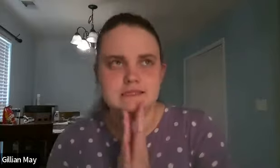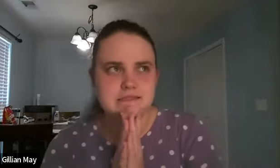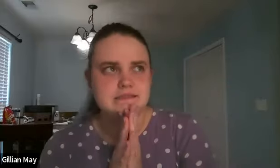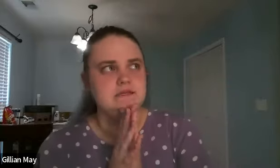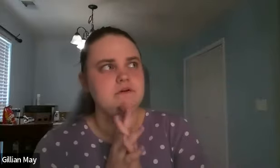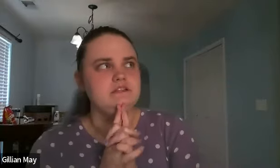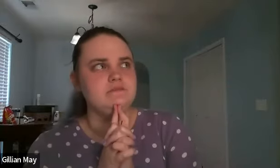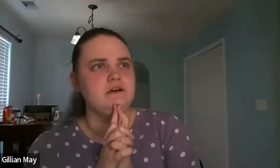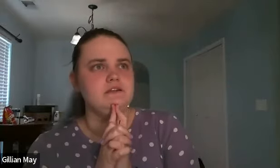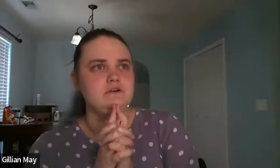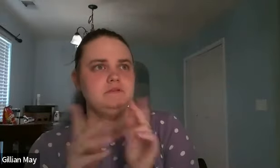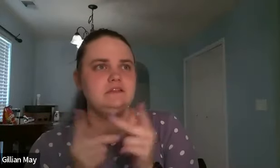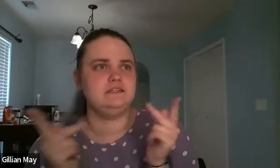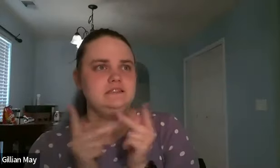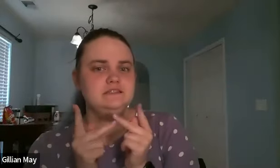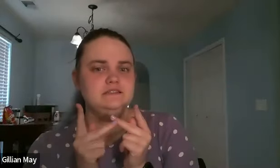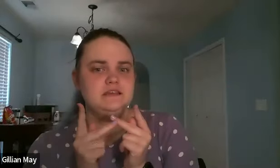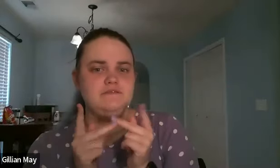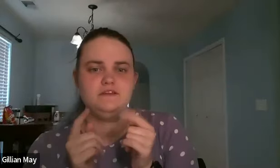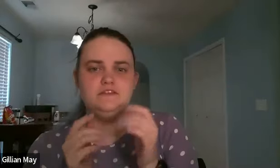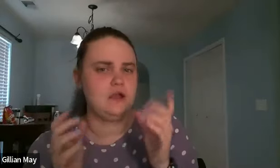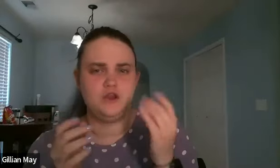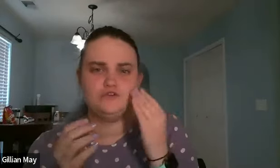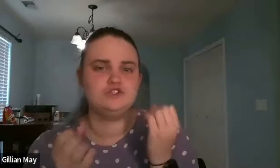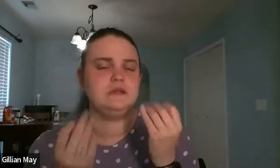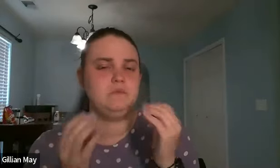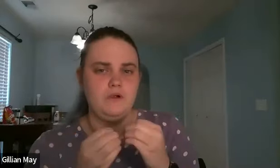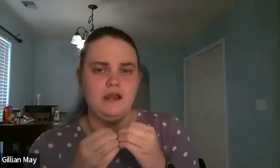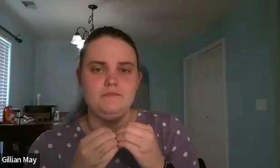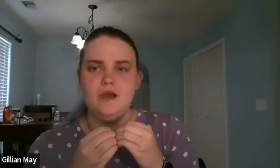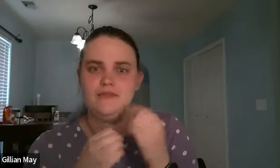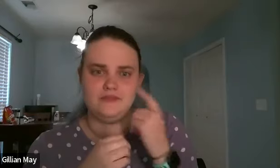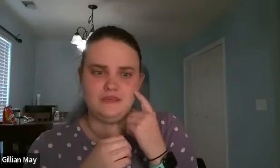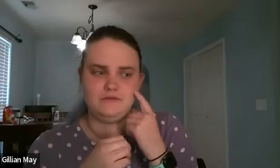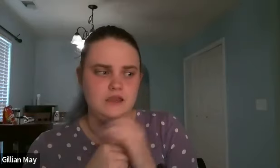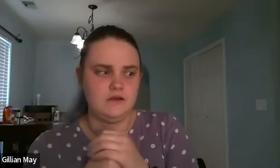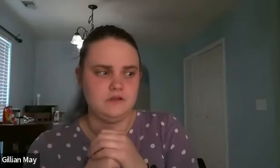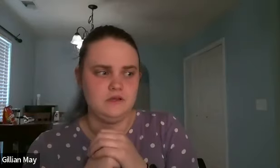Let's see, what are some other places? I feel like I know there's so many more and I'm not thinking right now.